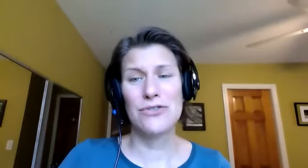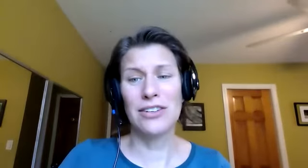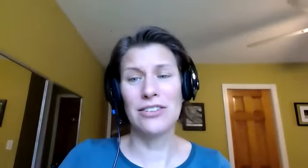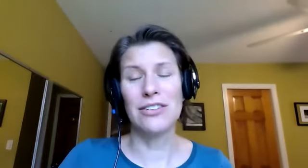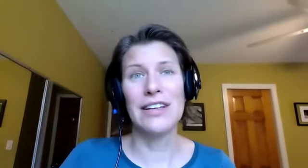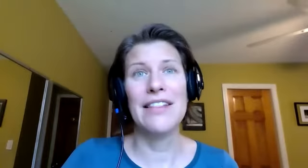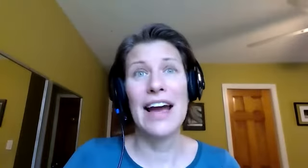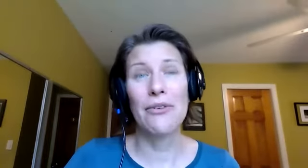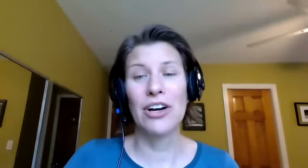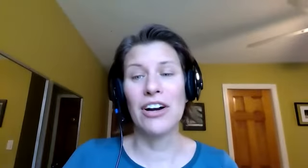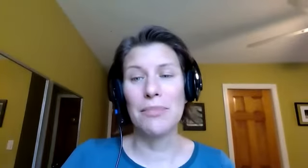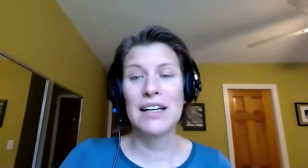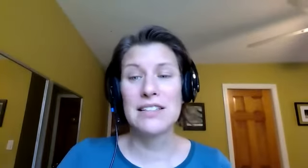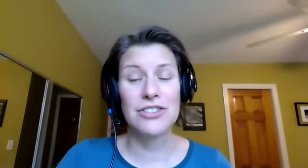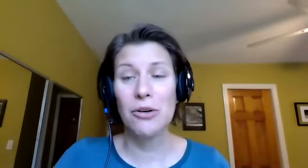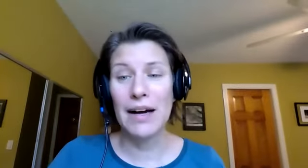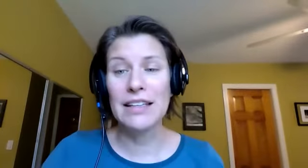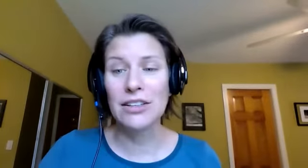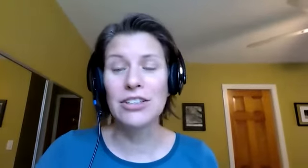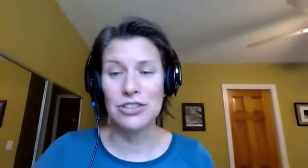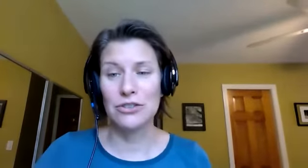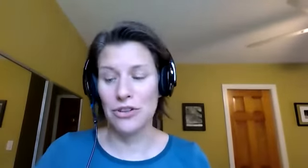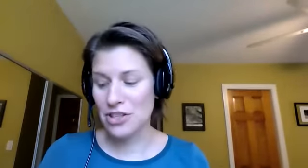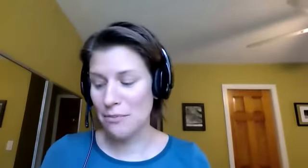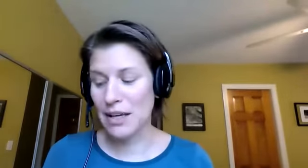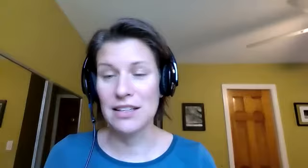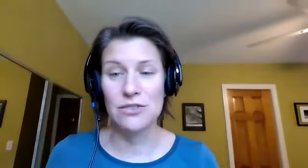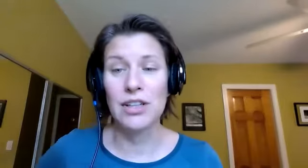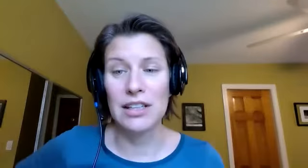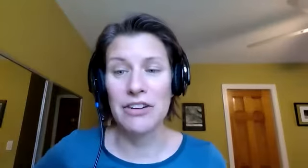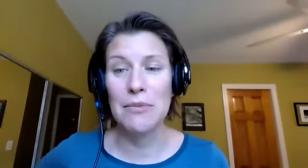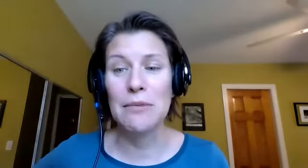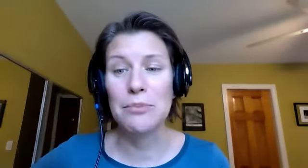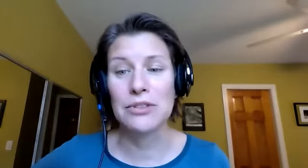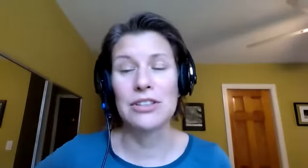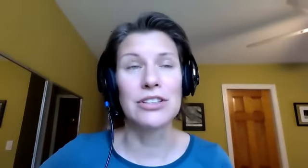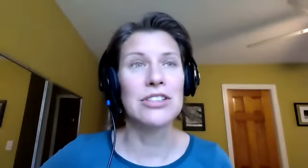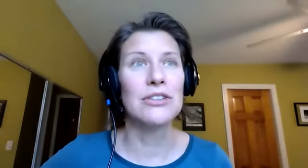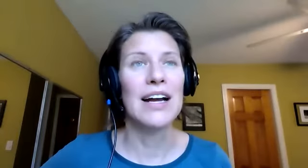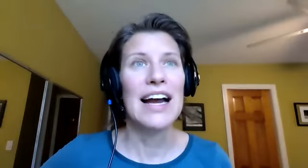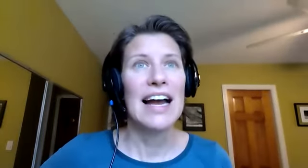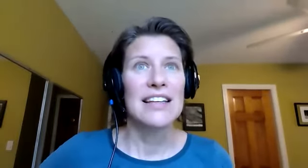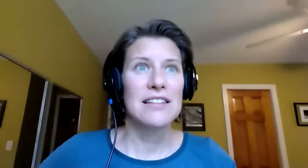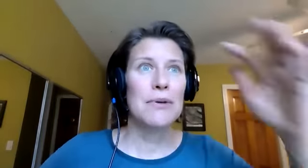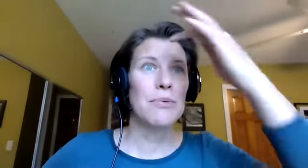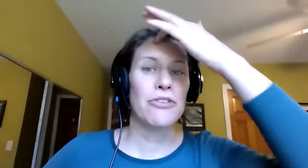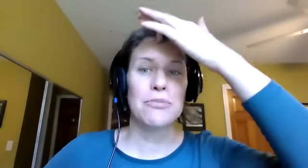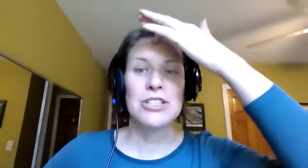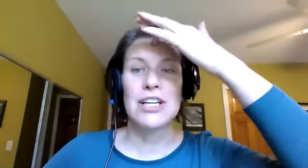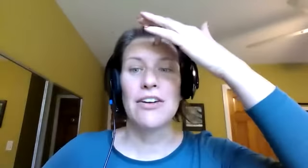struggle in that regard because there's nobody to look to, or there's not been historically very many people to look to. Some people have heard me share